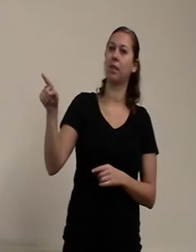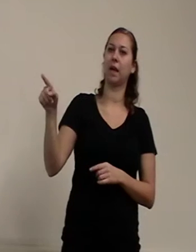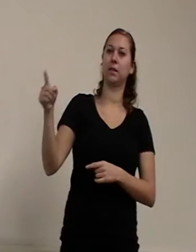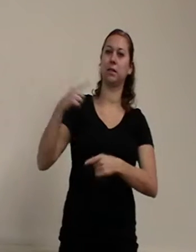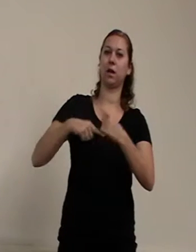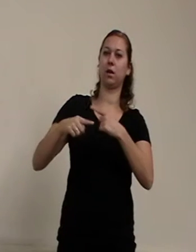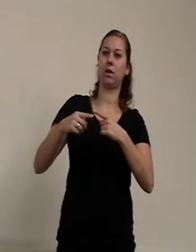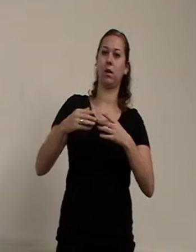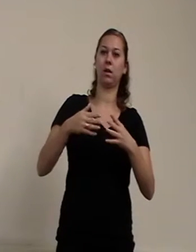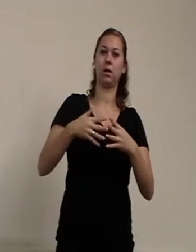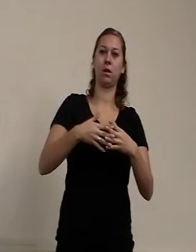because of 9/11.